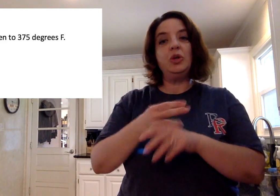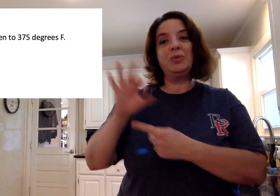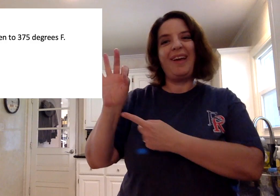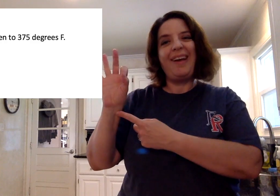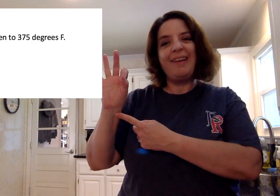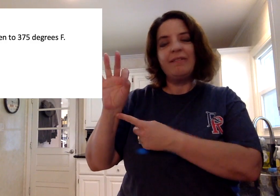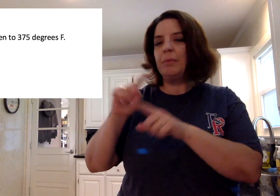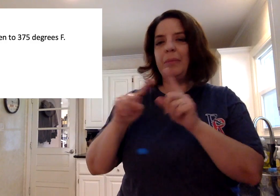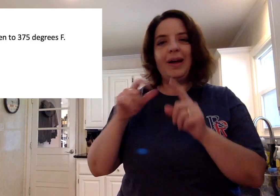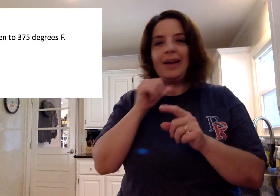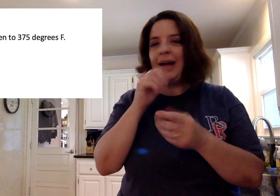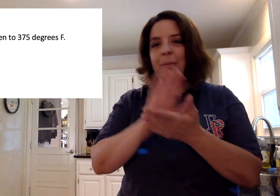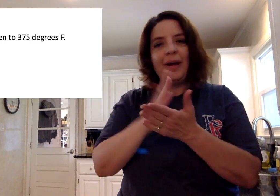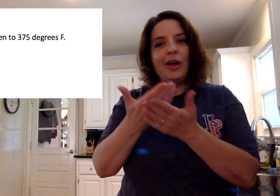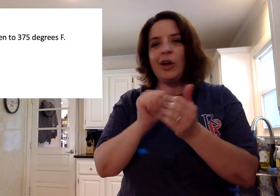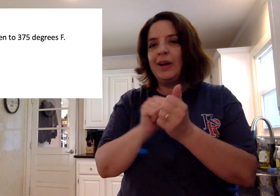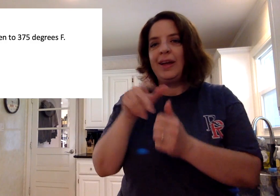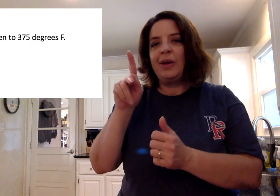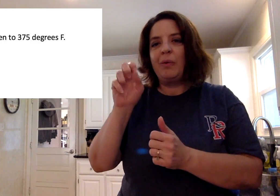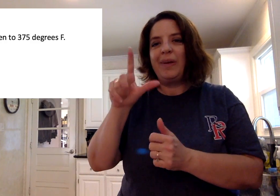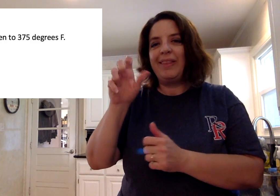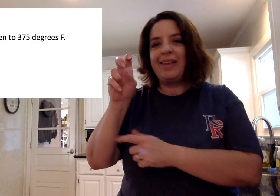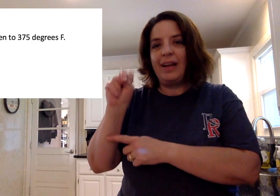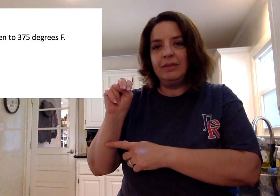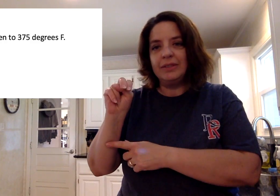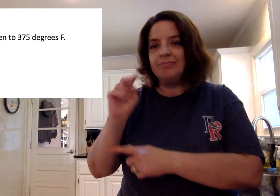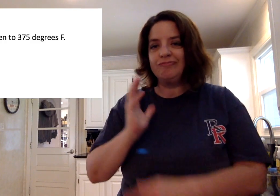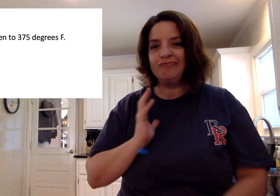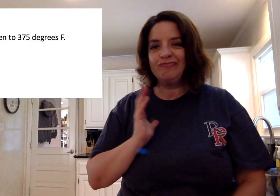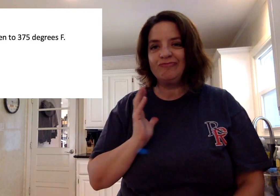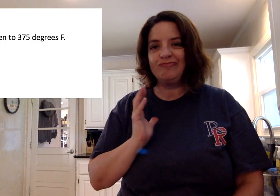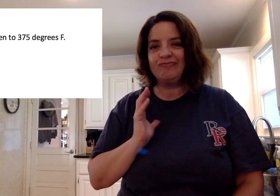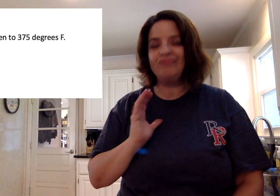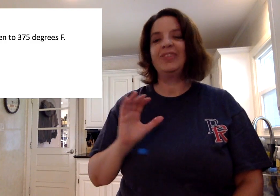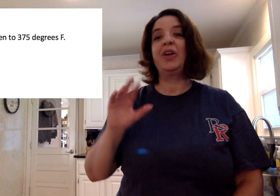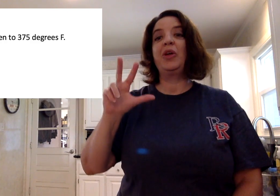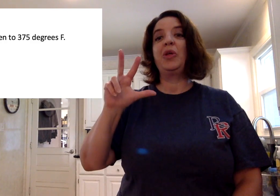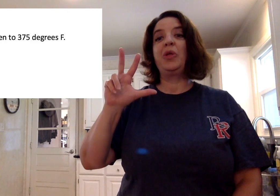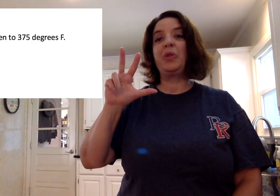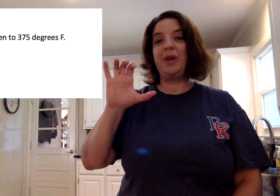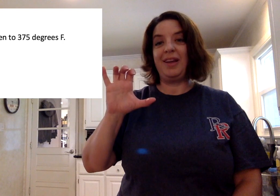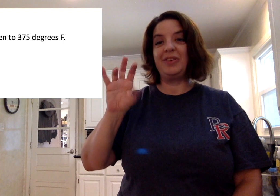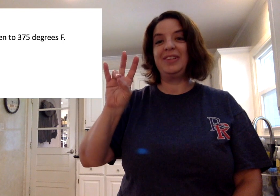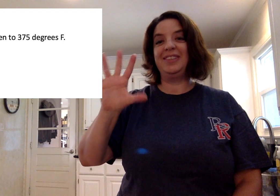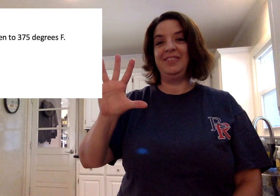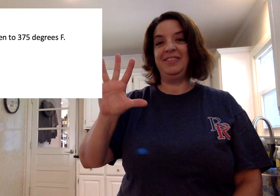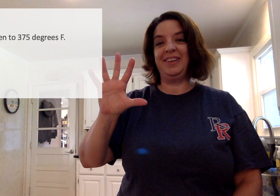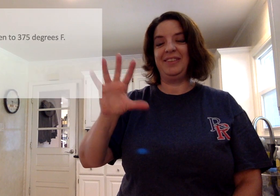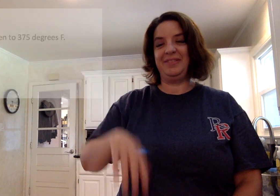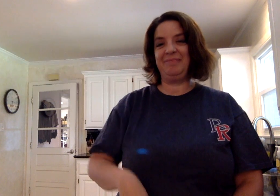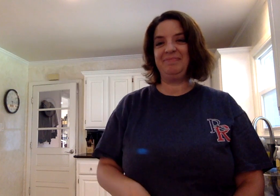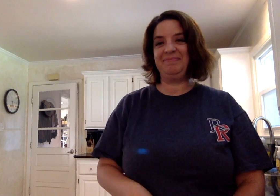Really, I can use an F for Fahrenheit, but no one's cooking with Kelvin, and the temperature already tells me it's degrees,